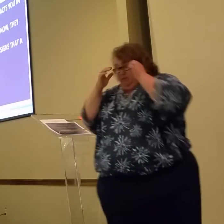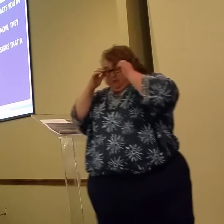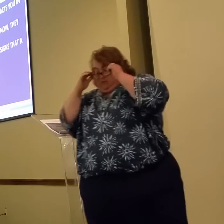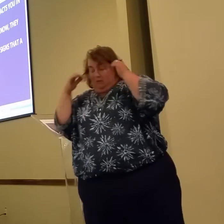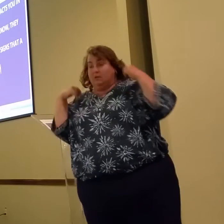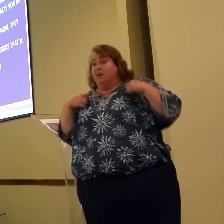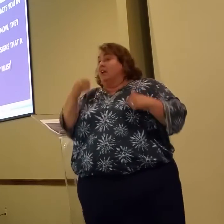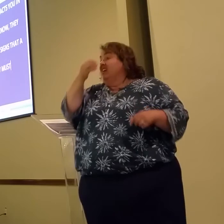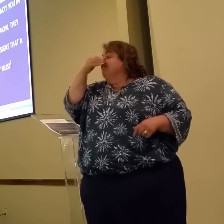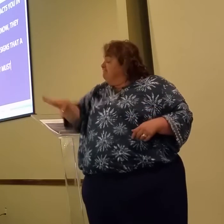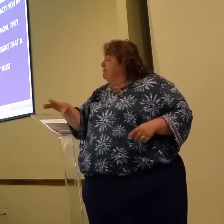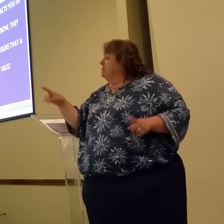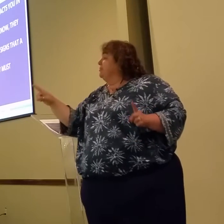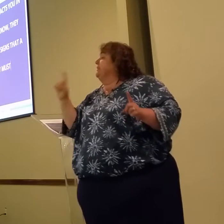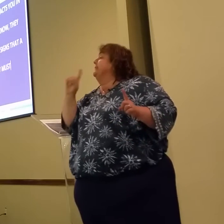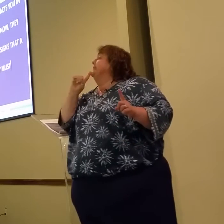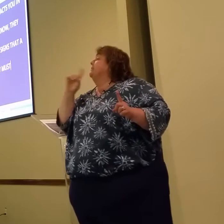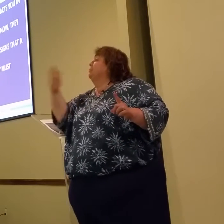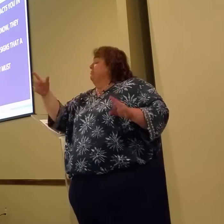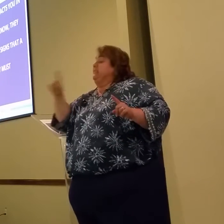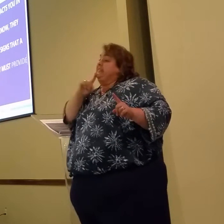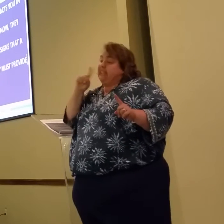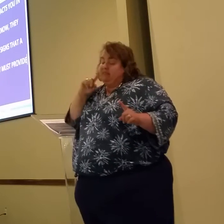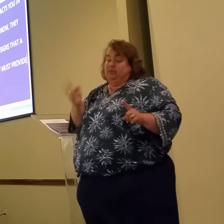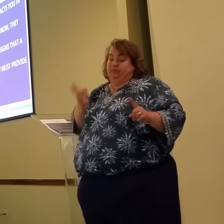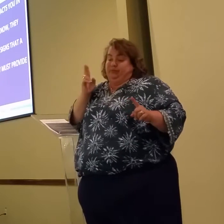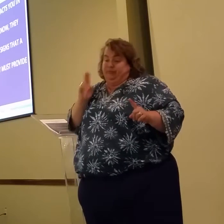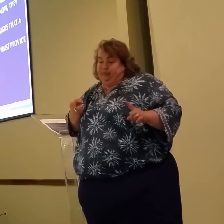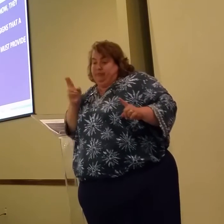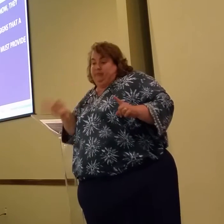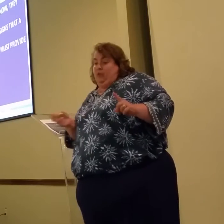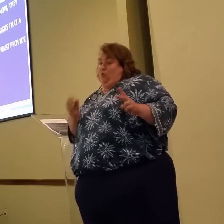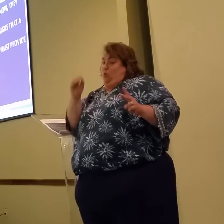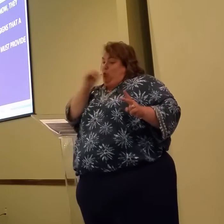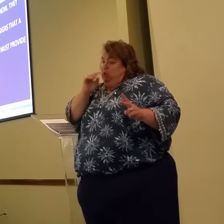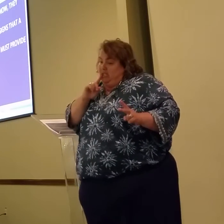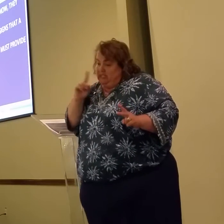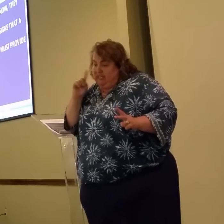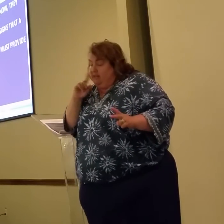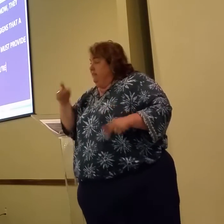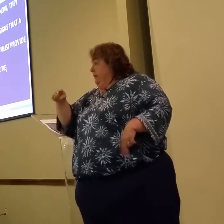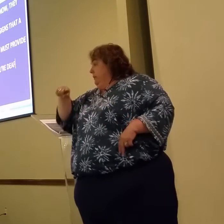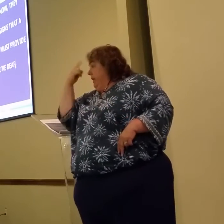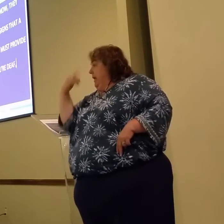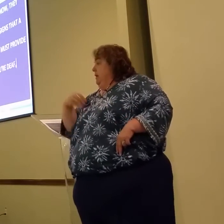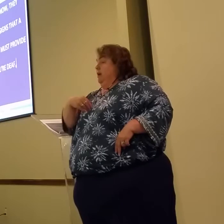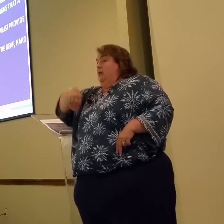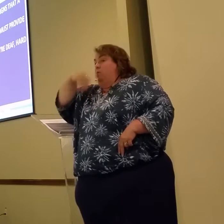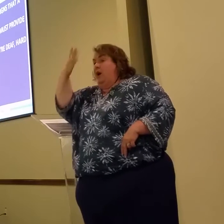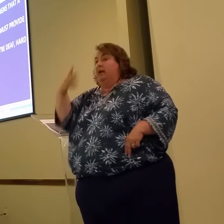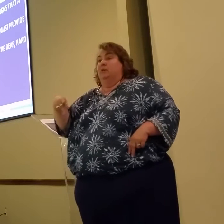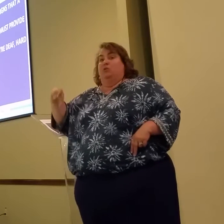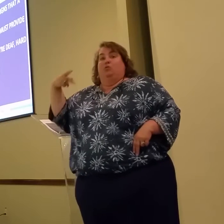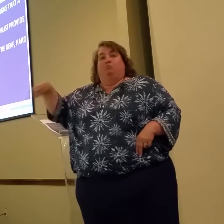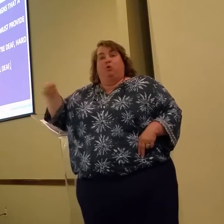must provide the service. Let's say if you're deaf, hard of hearing, you're an oral deaf, you're black, you're